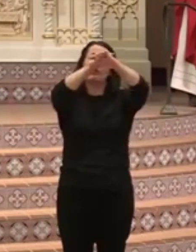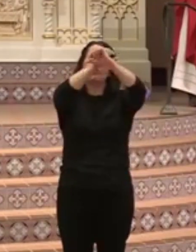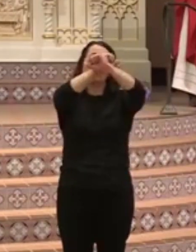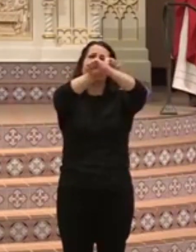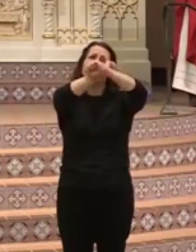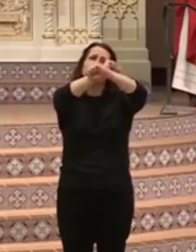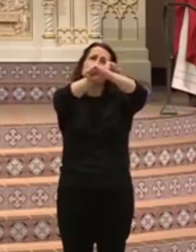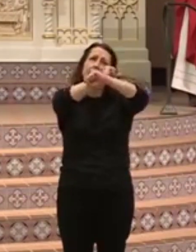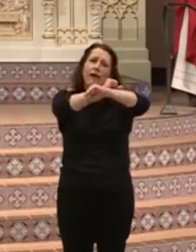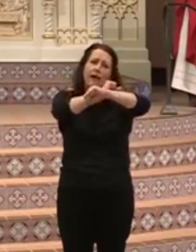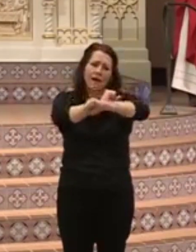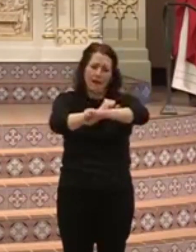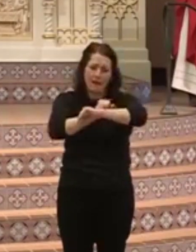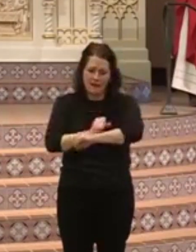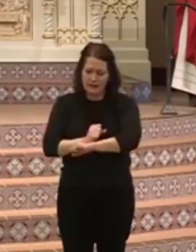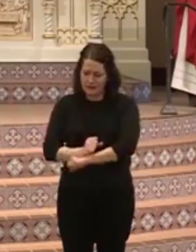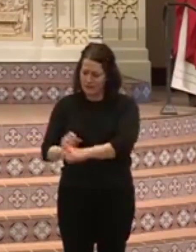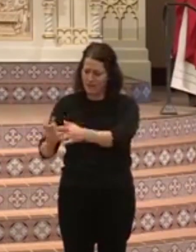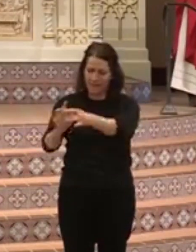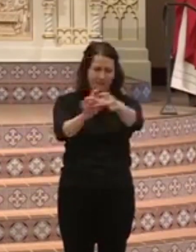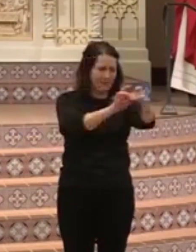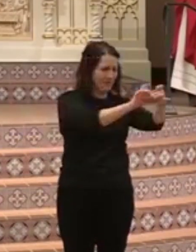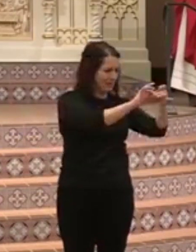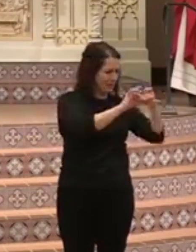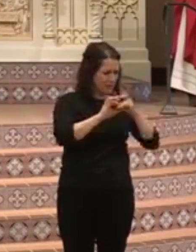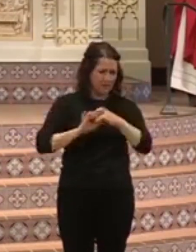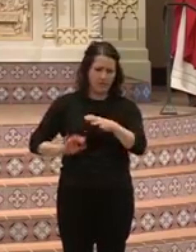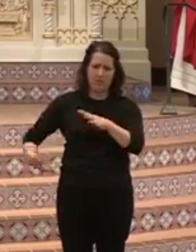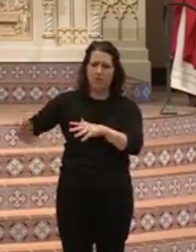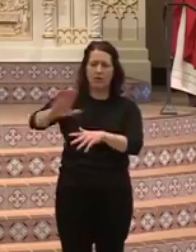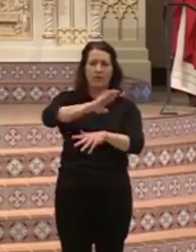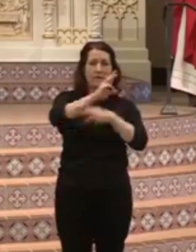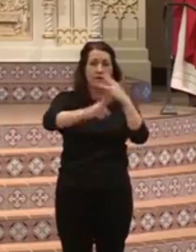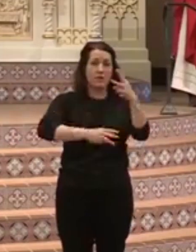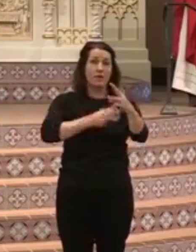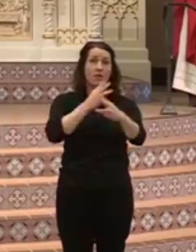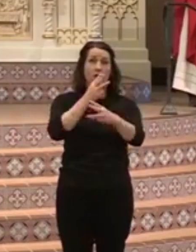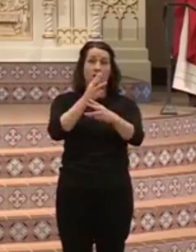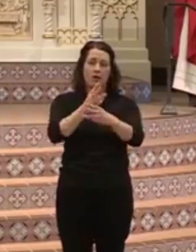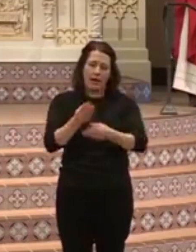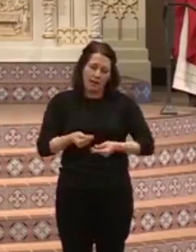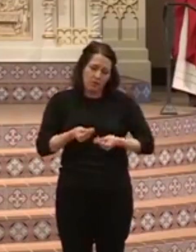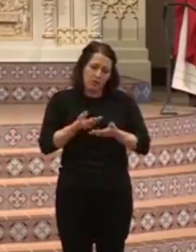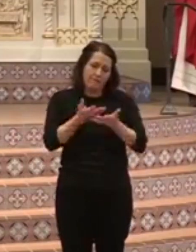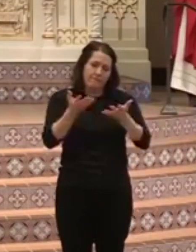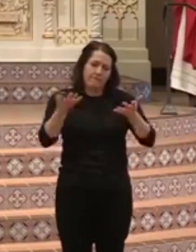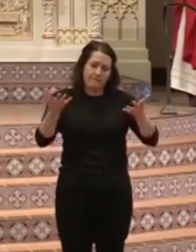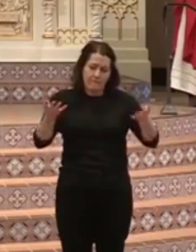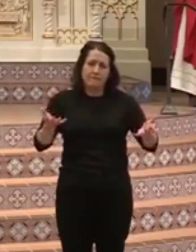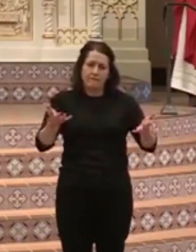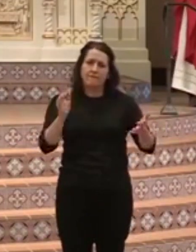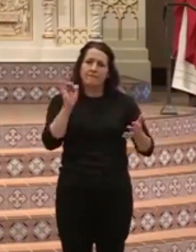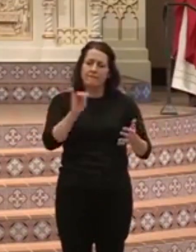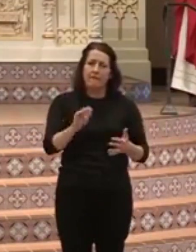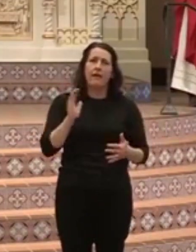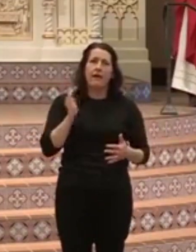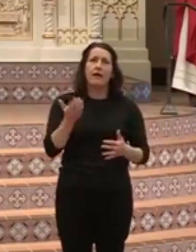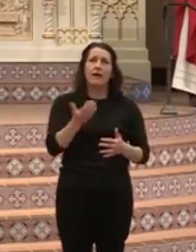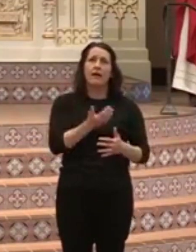her throughout the whole world, and grant that leading our life